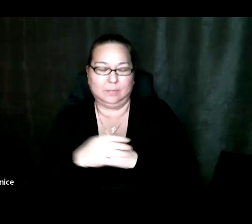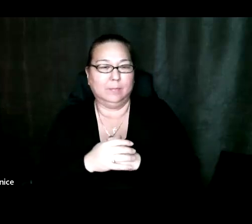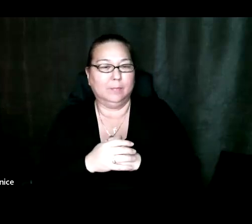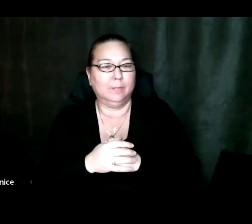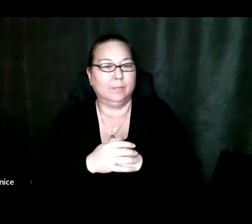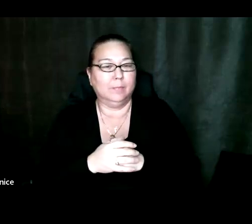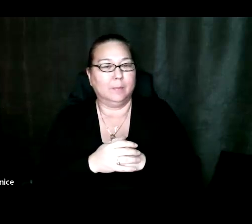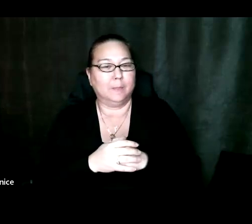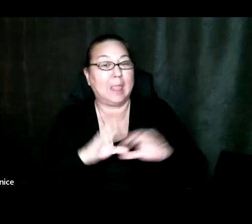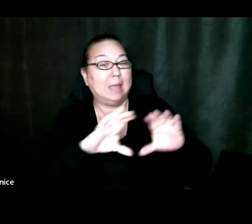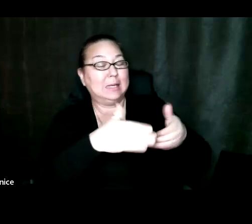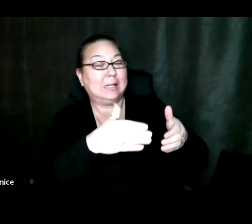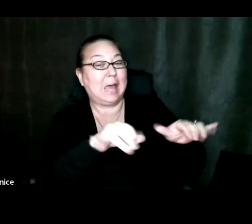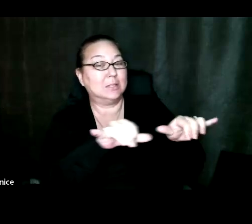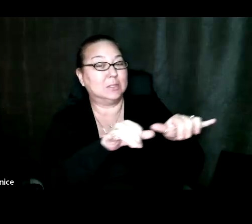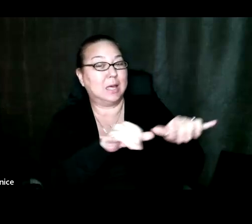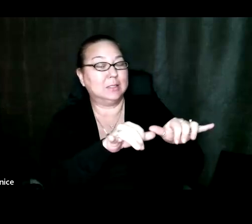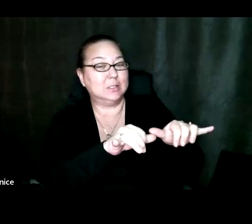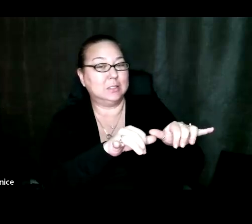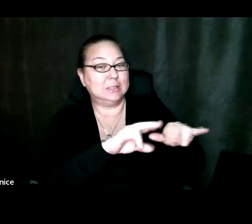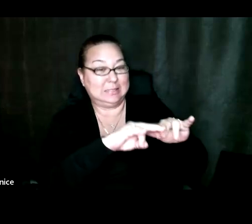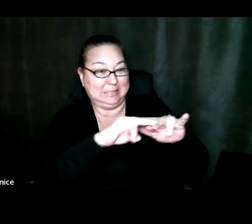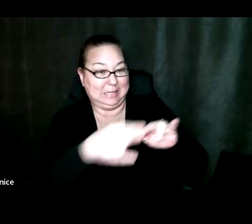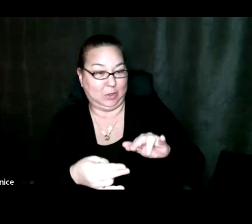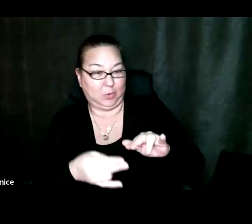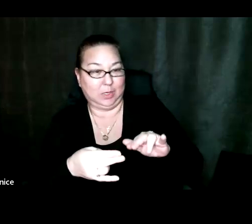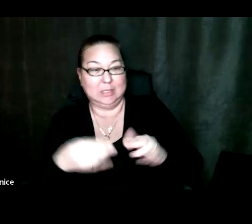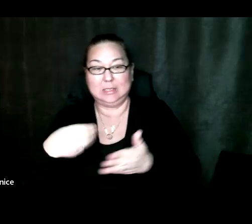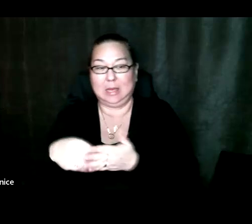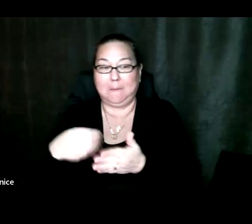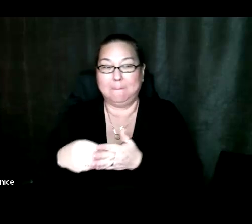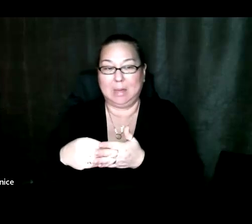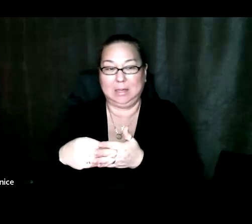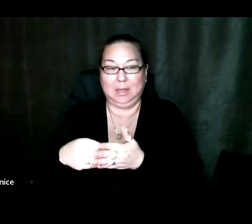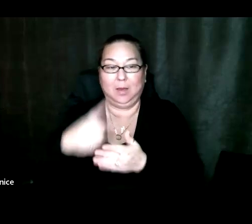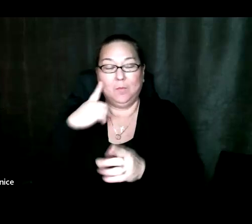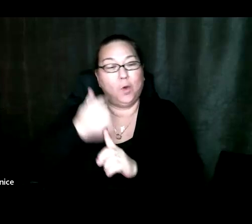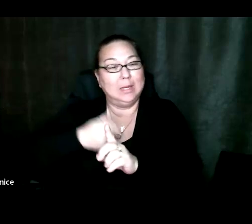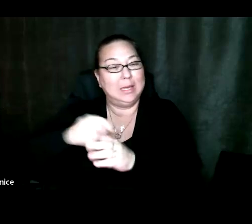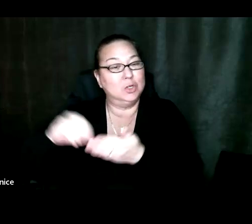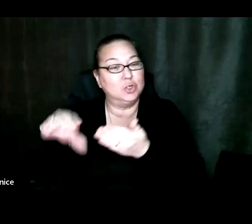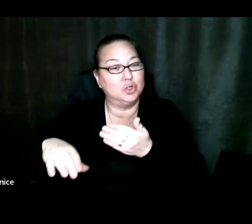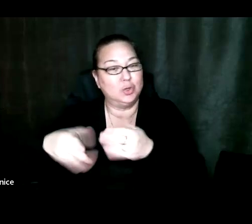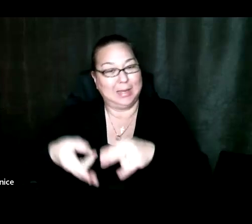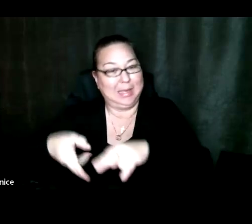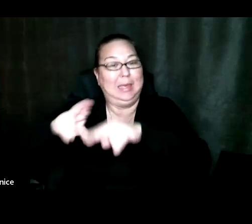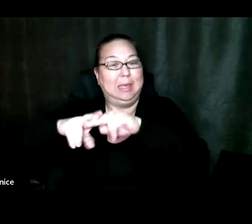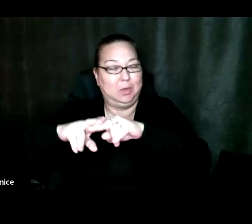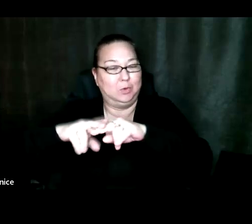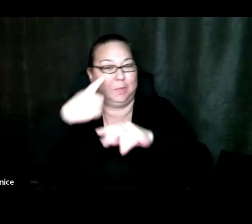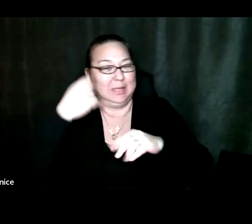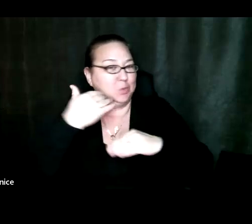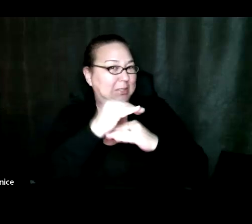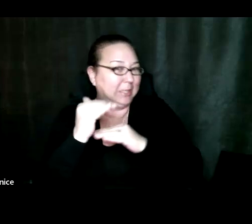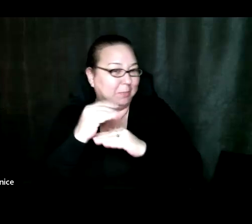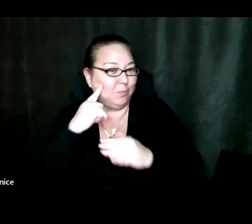per pupil increases were limited just to the teacher classroom ratio, and meant schools had less money for